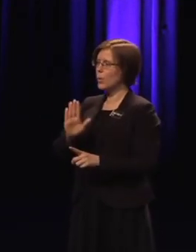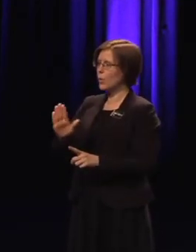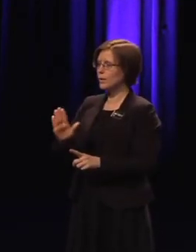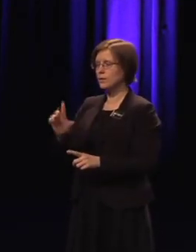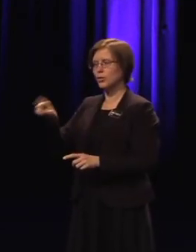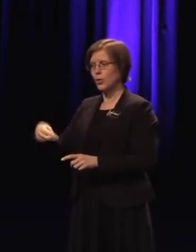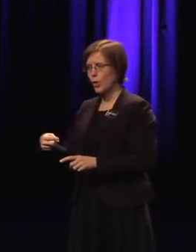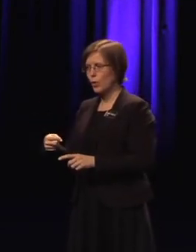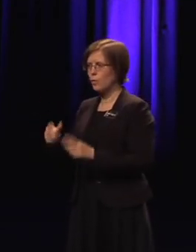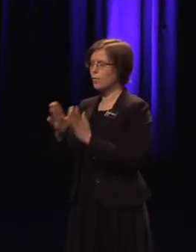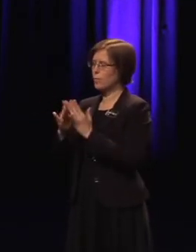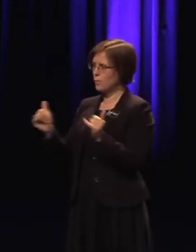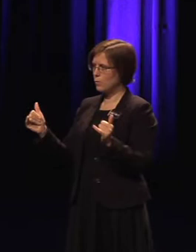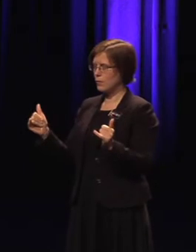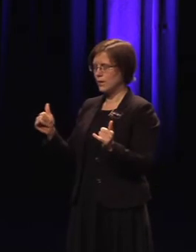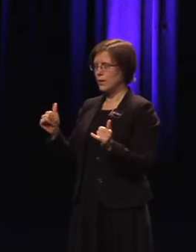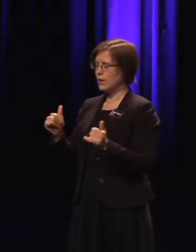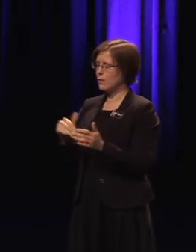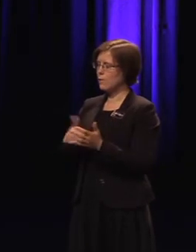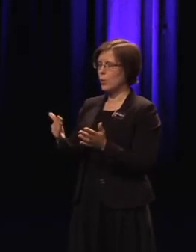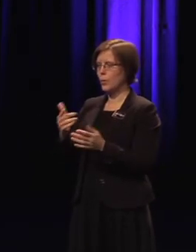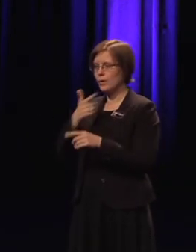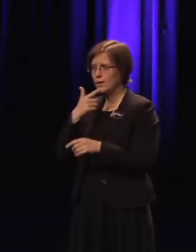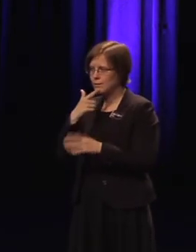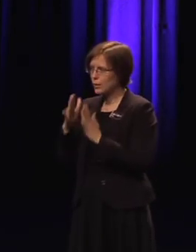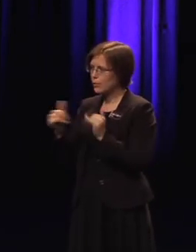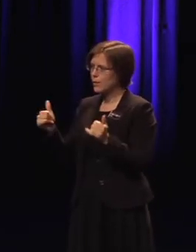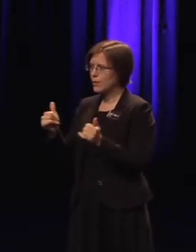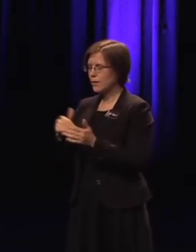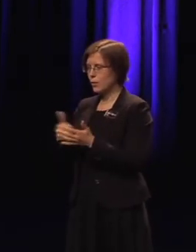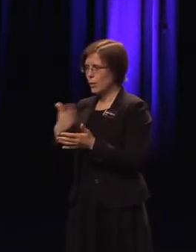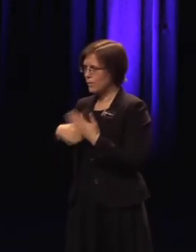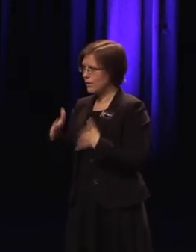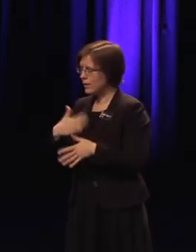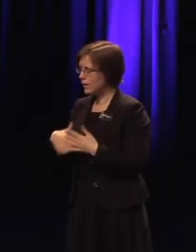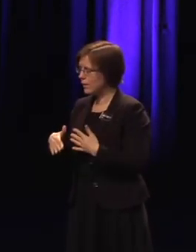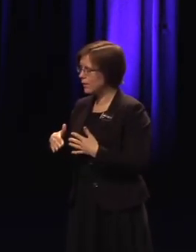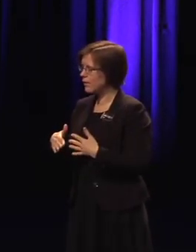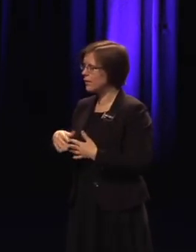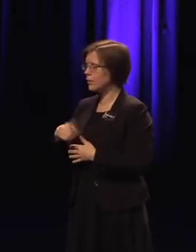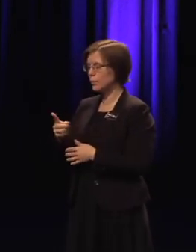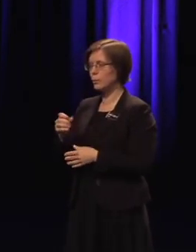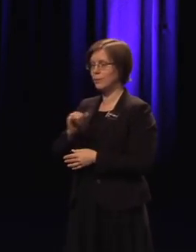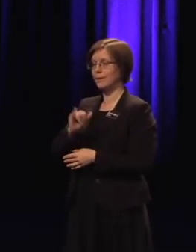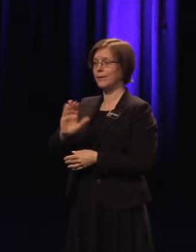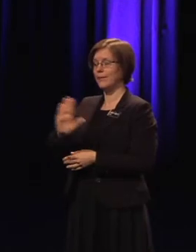fear and freedom from want, for a voice in their own societies, and for a life of